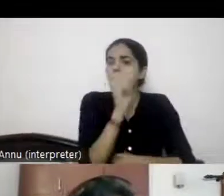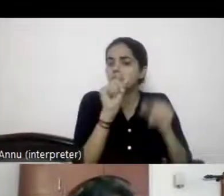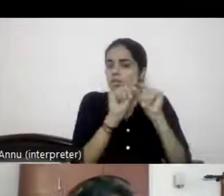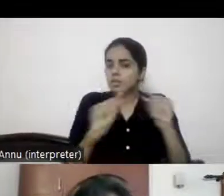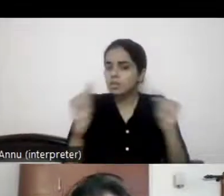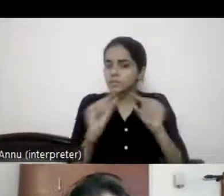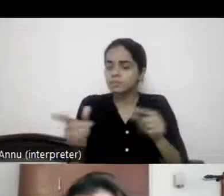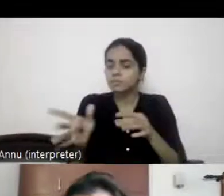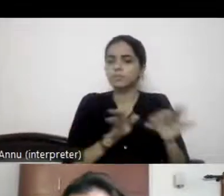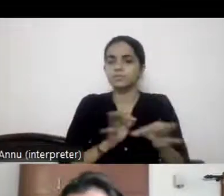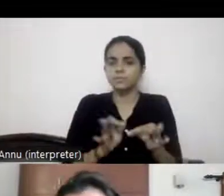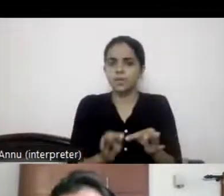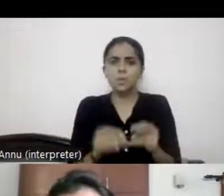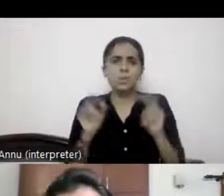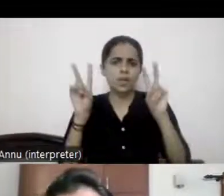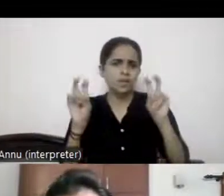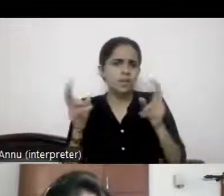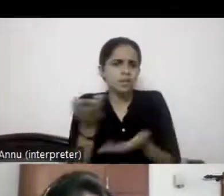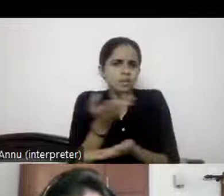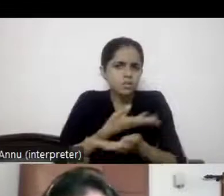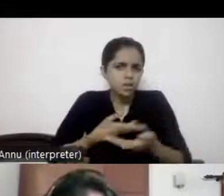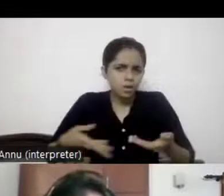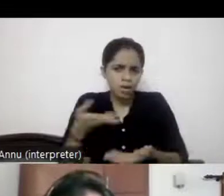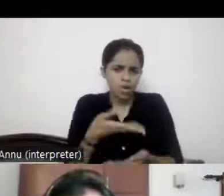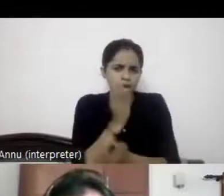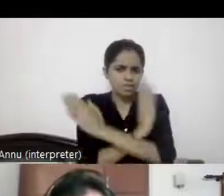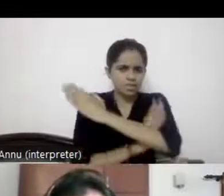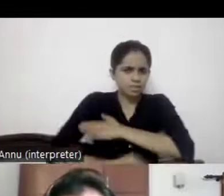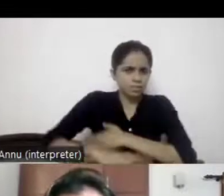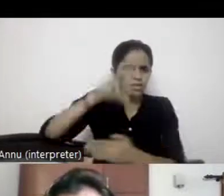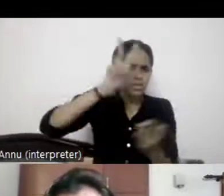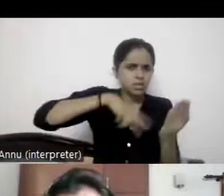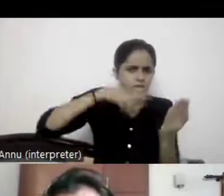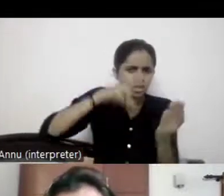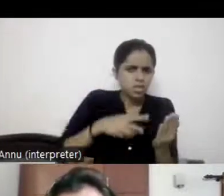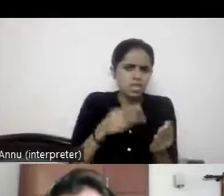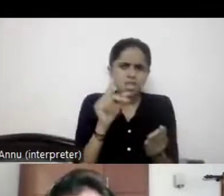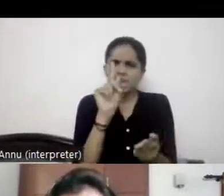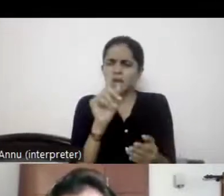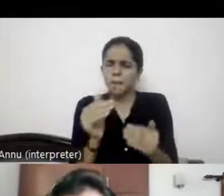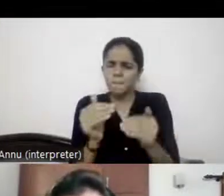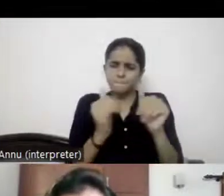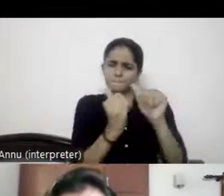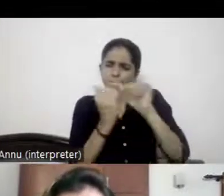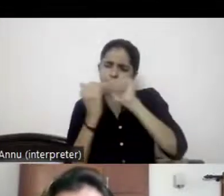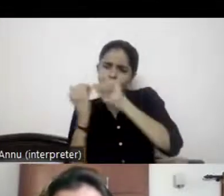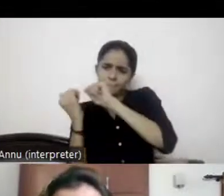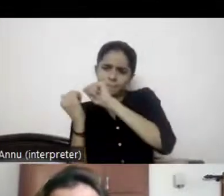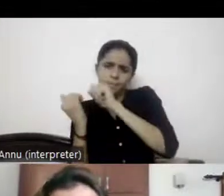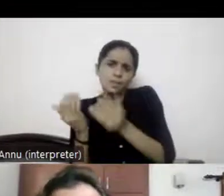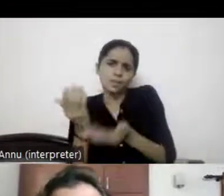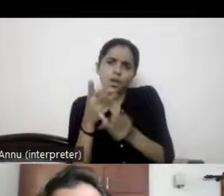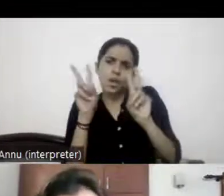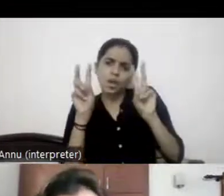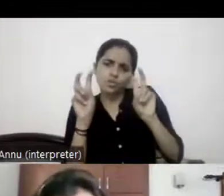cinema. When we talk about disability studies, let's take a step back and talk about